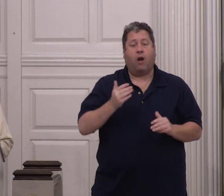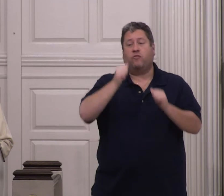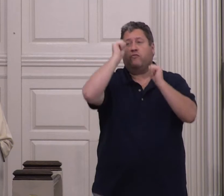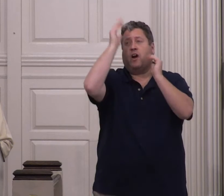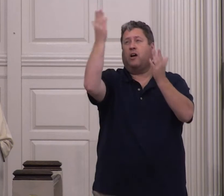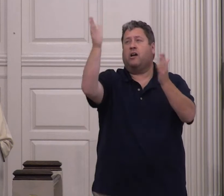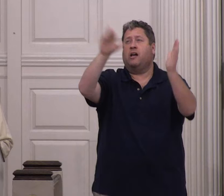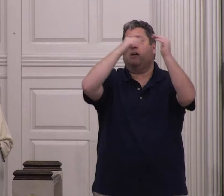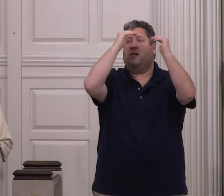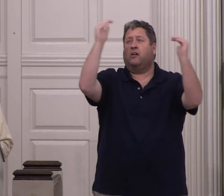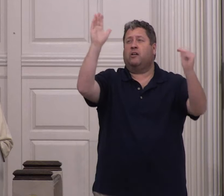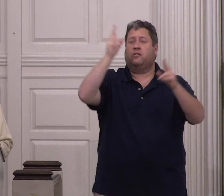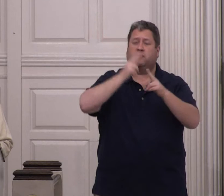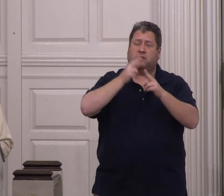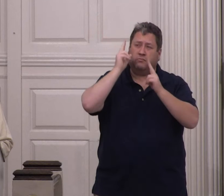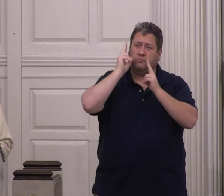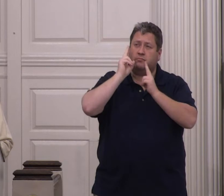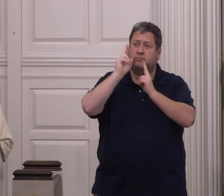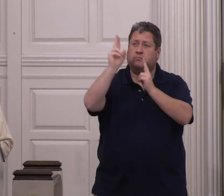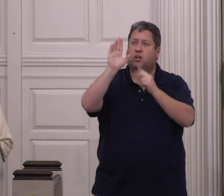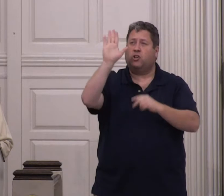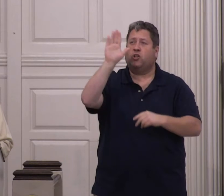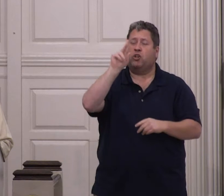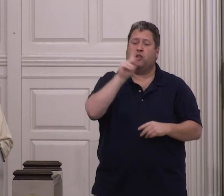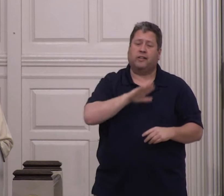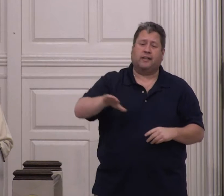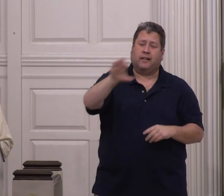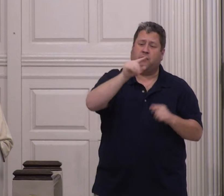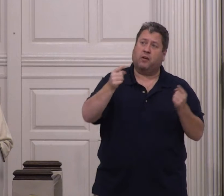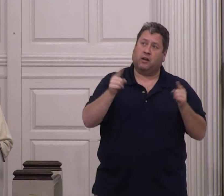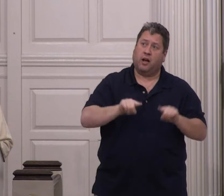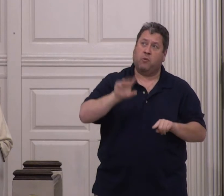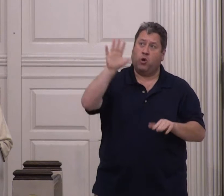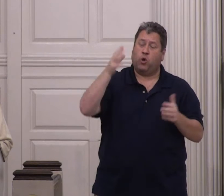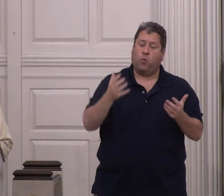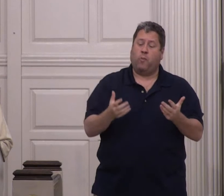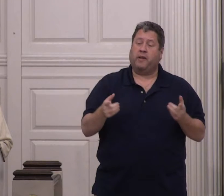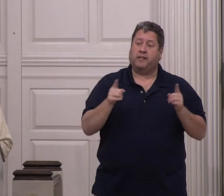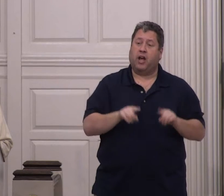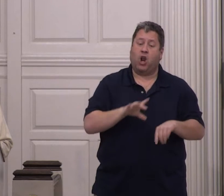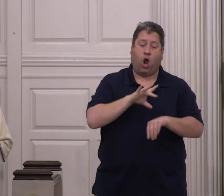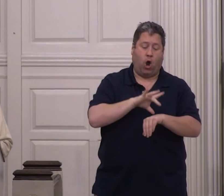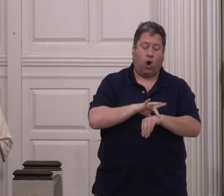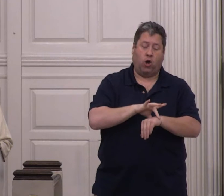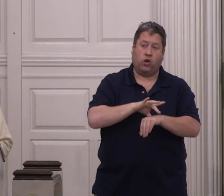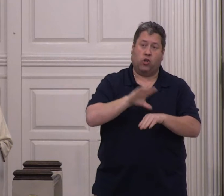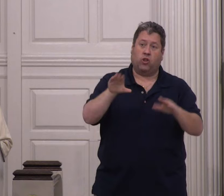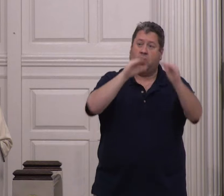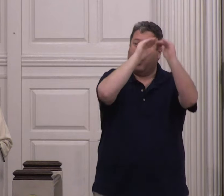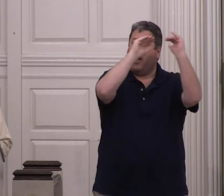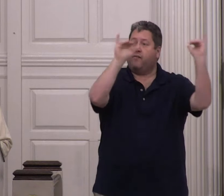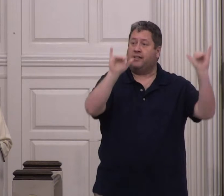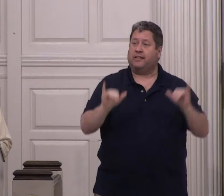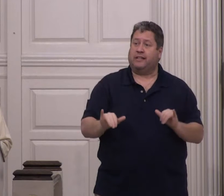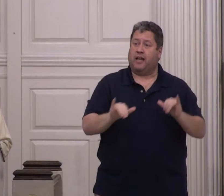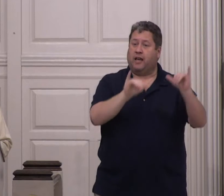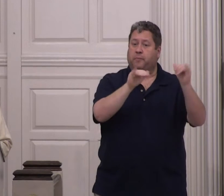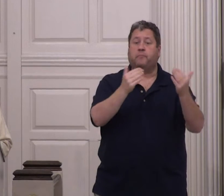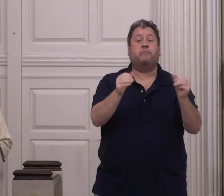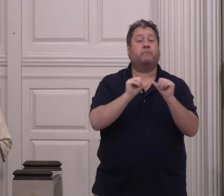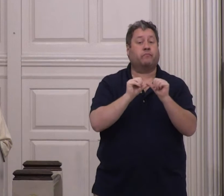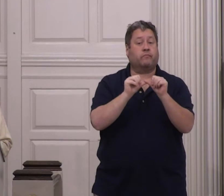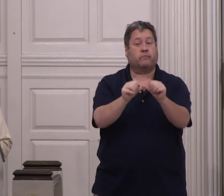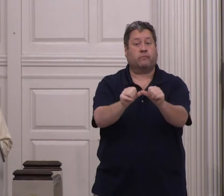Our Father, who art in heaven, hallowed be thy name. Thy kingdom come, thy will be done, on earth as it is in heaven.